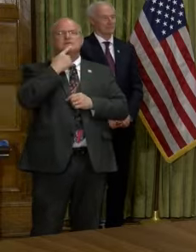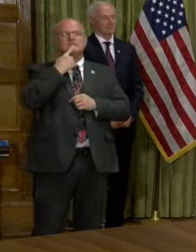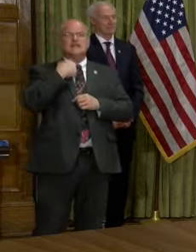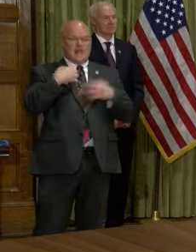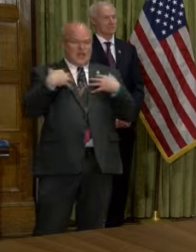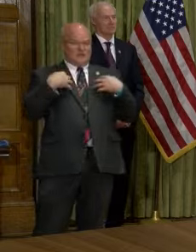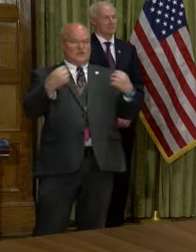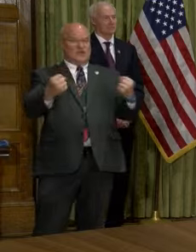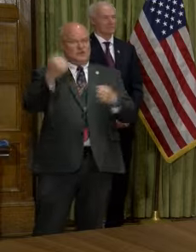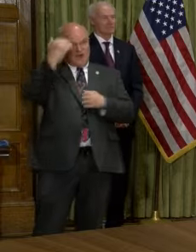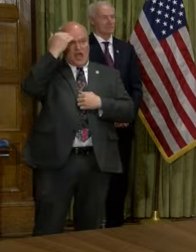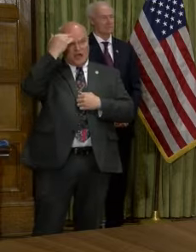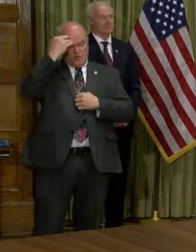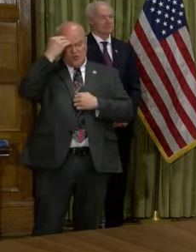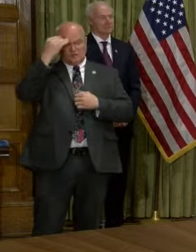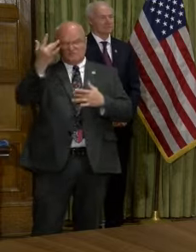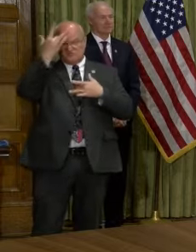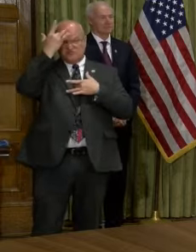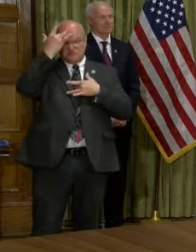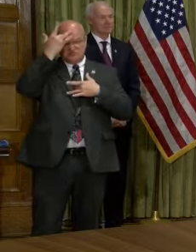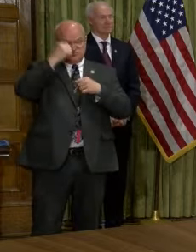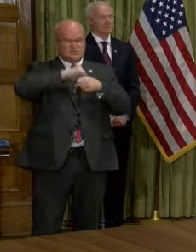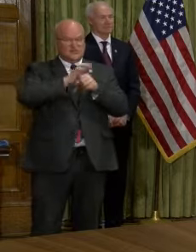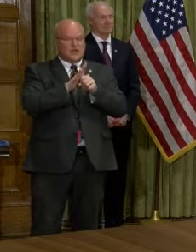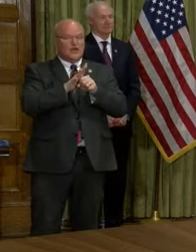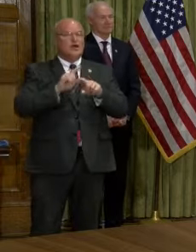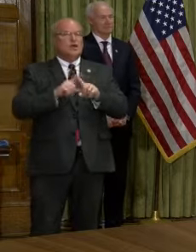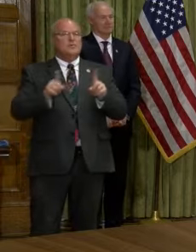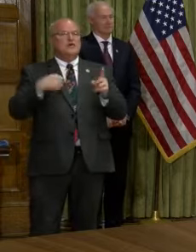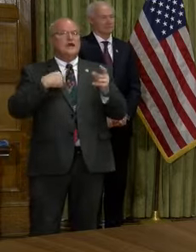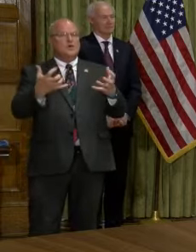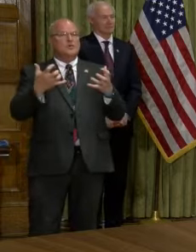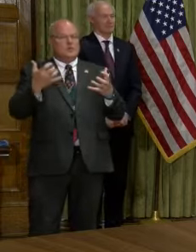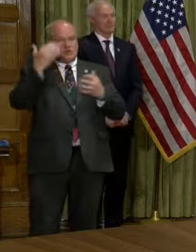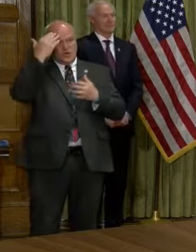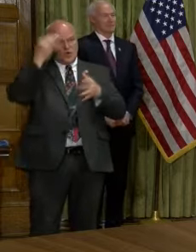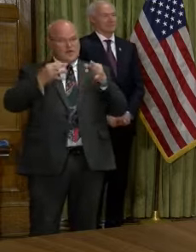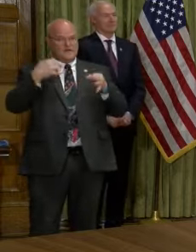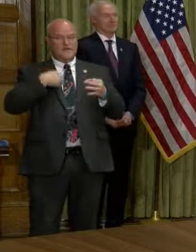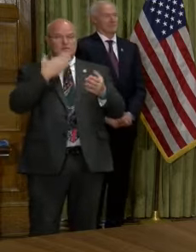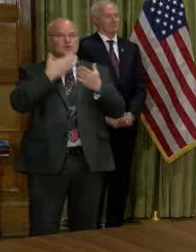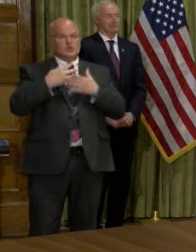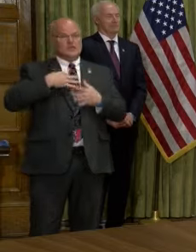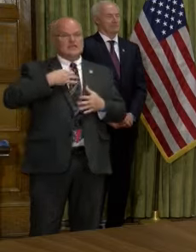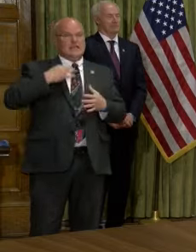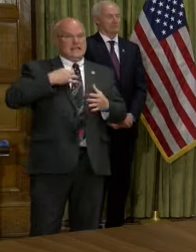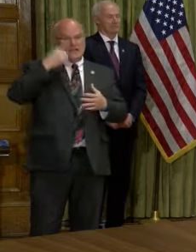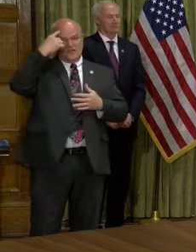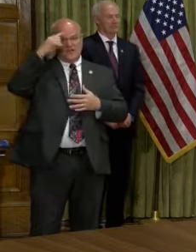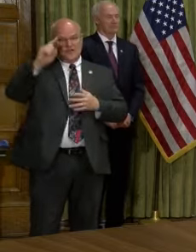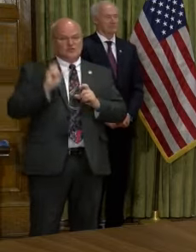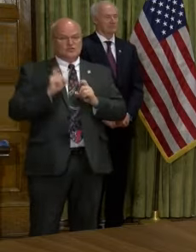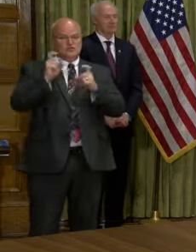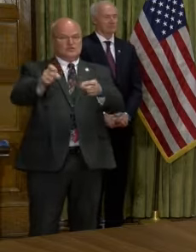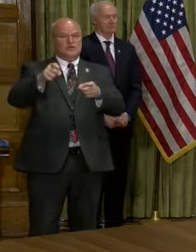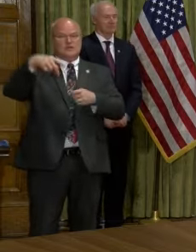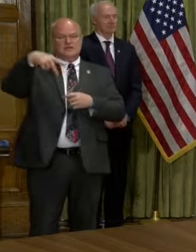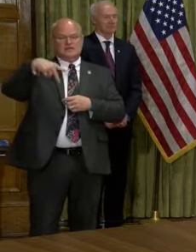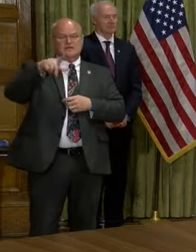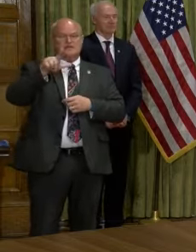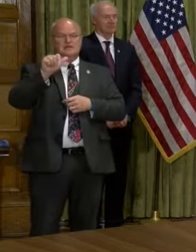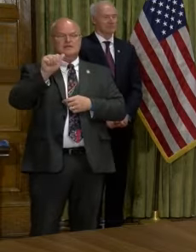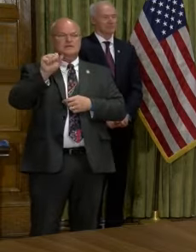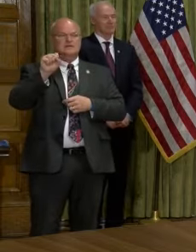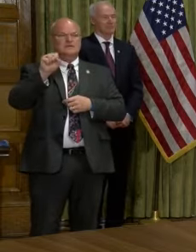I've recovered, I know I was infected, but I want to know whether I would be a good candidate to donate